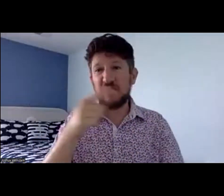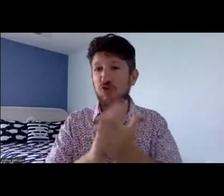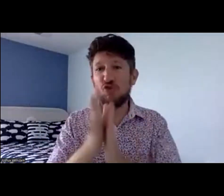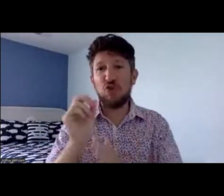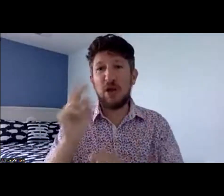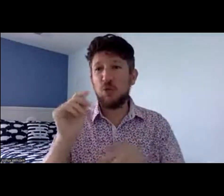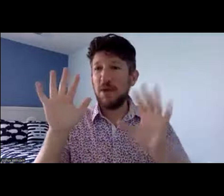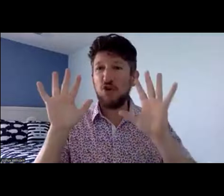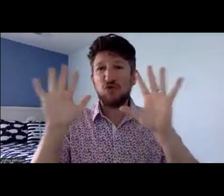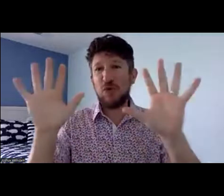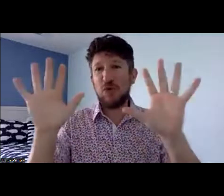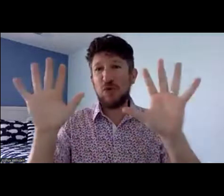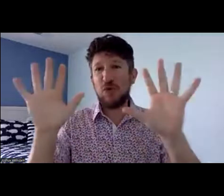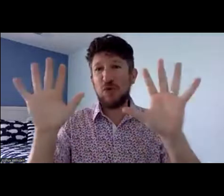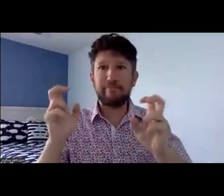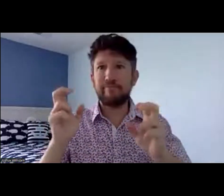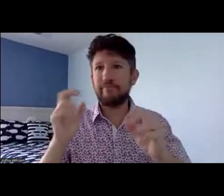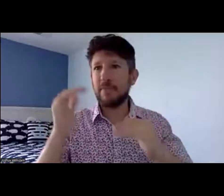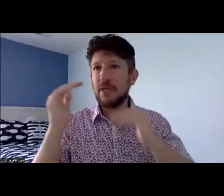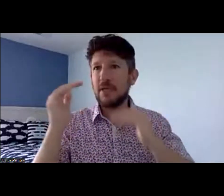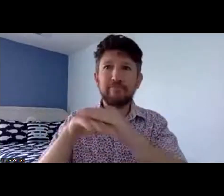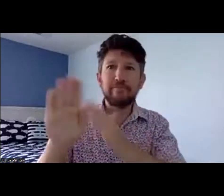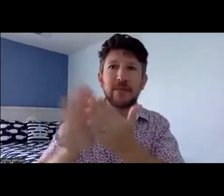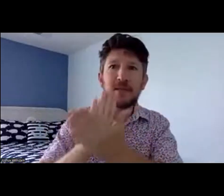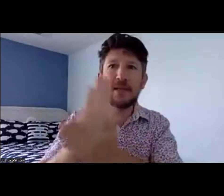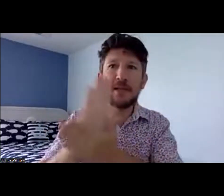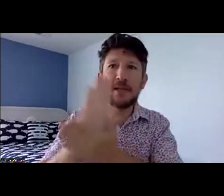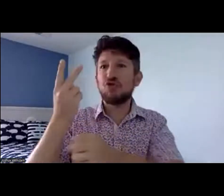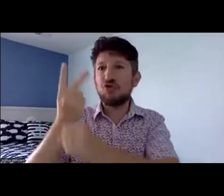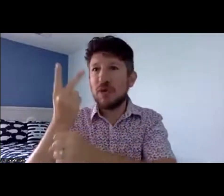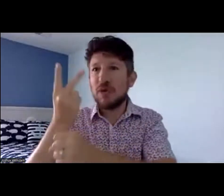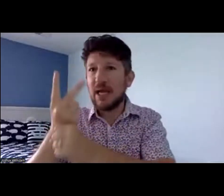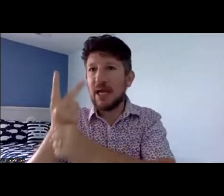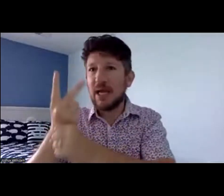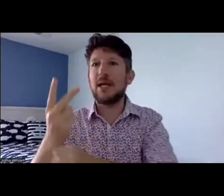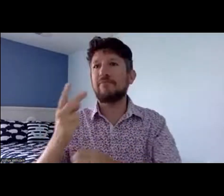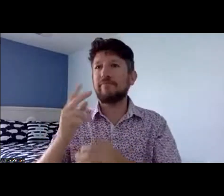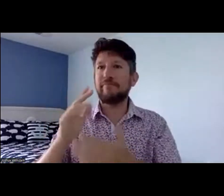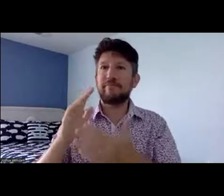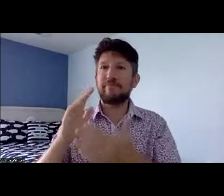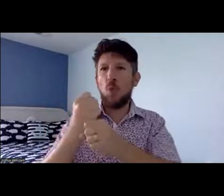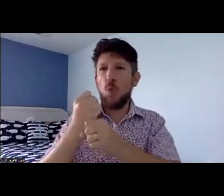That is critical. And if that happens, that is great.